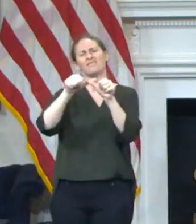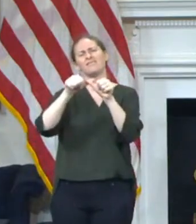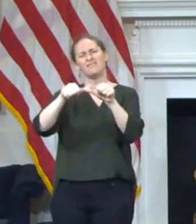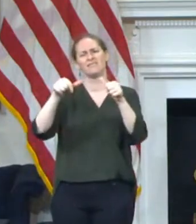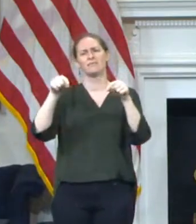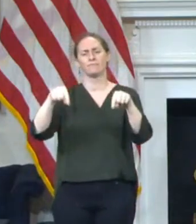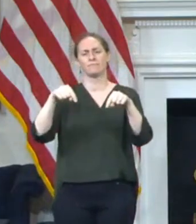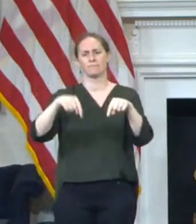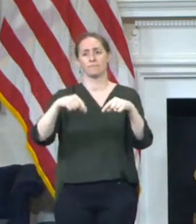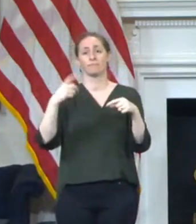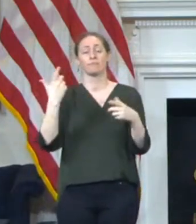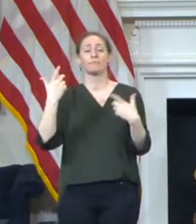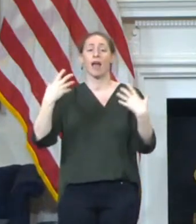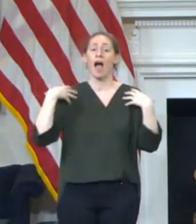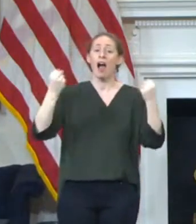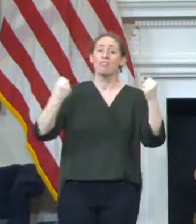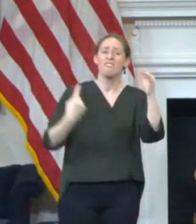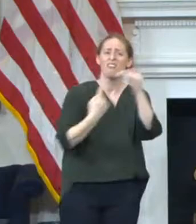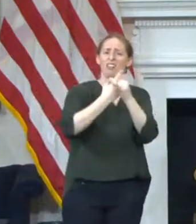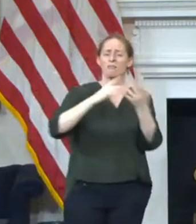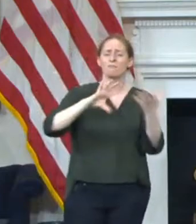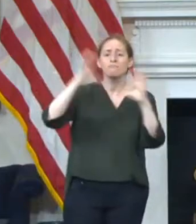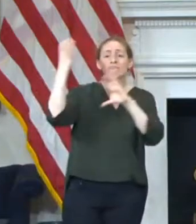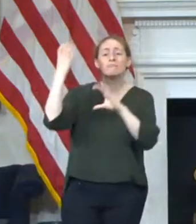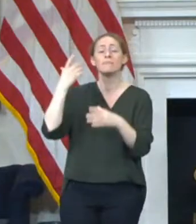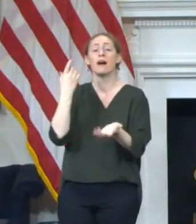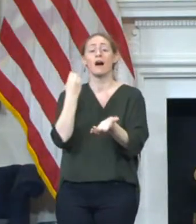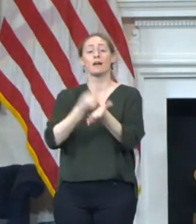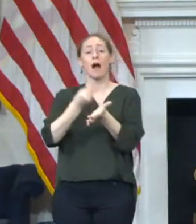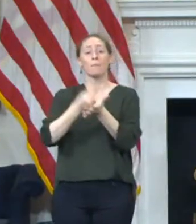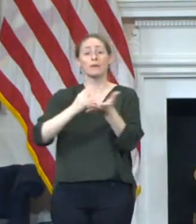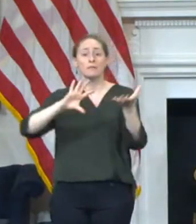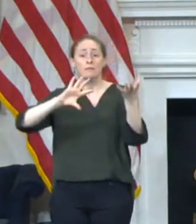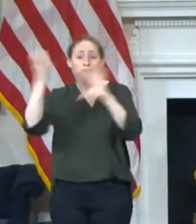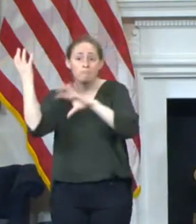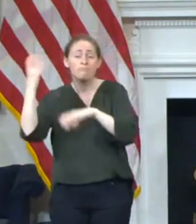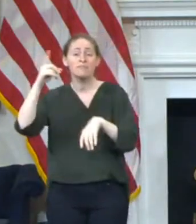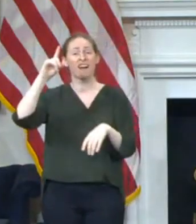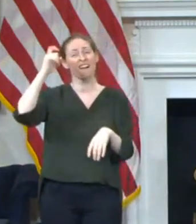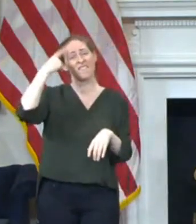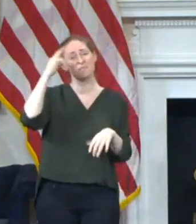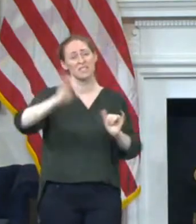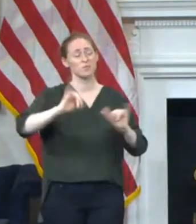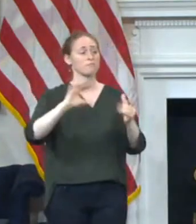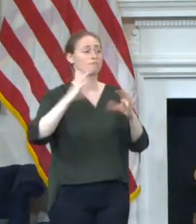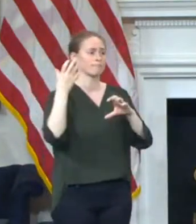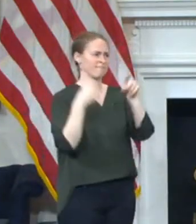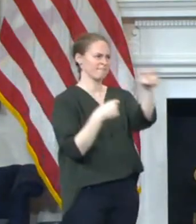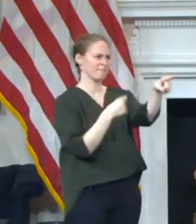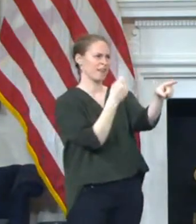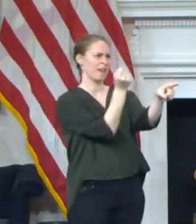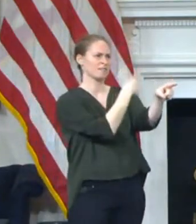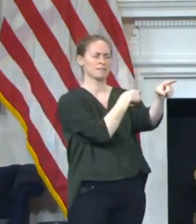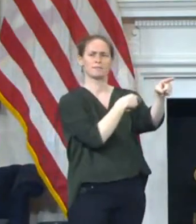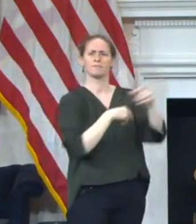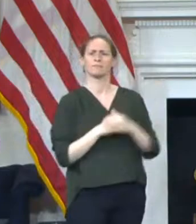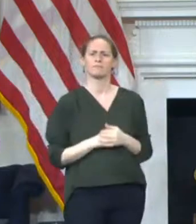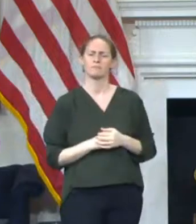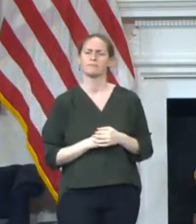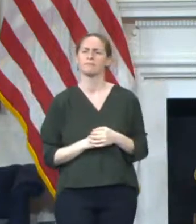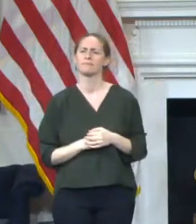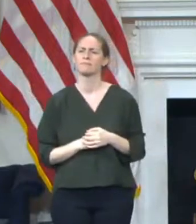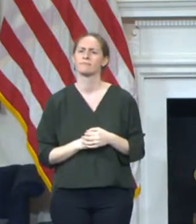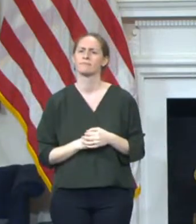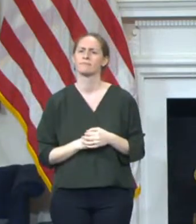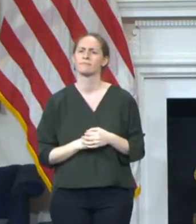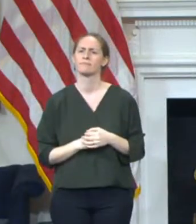going to continue to be a crisis. I mean, it's the health crisis, the economic crisis, and the mental health crisis. Governor Hogan, I'm not sure if you could